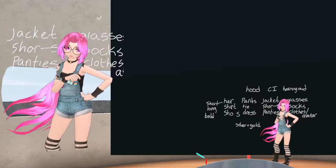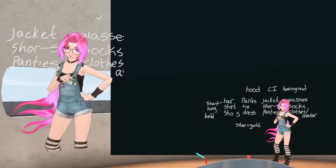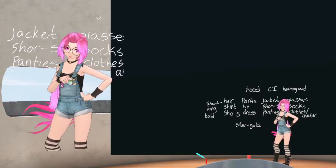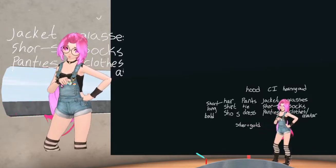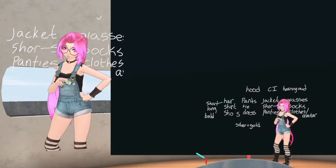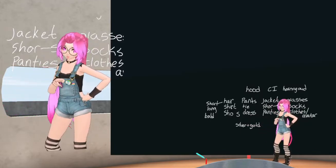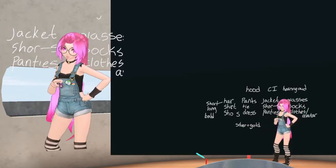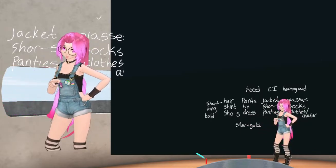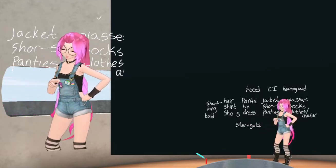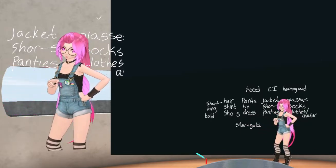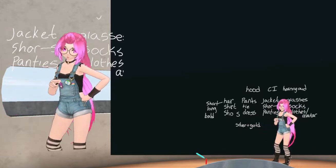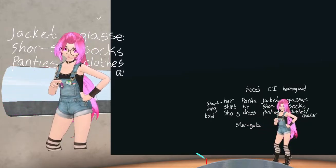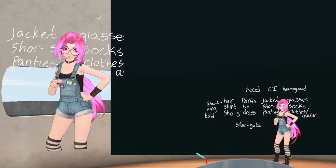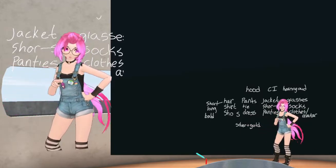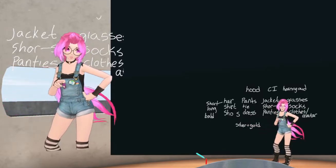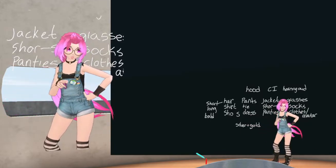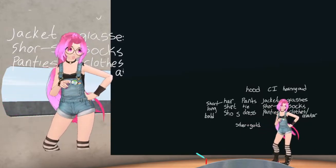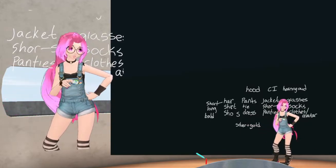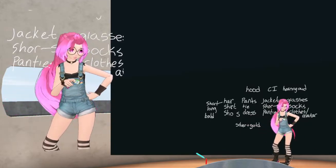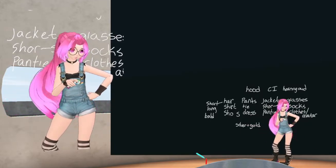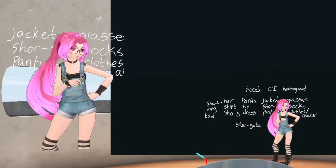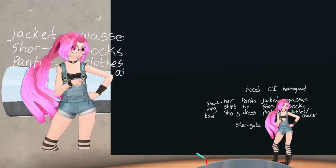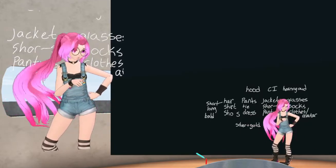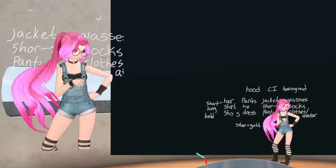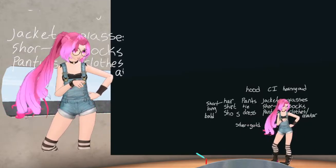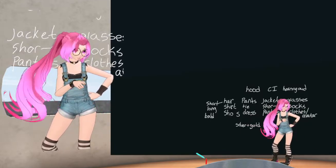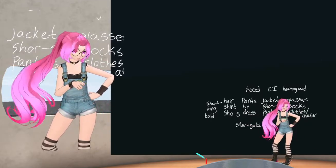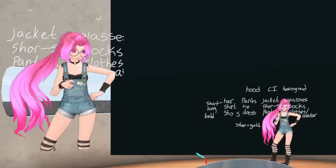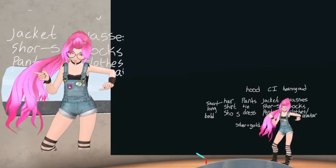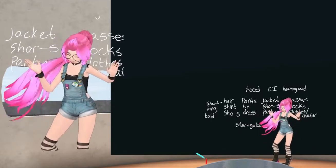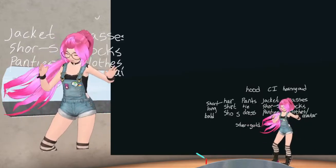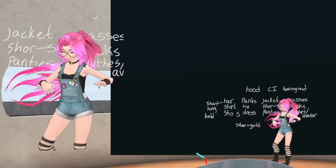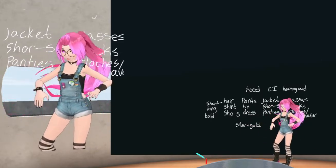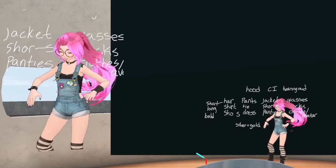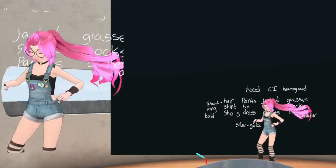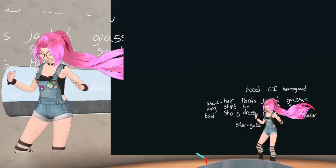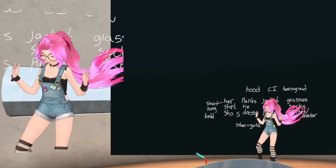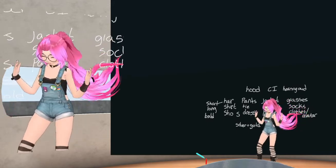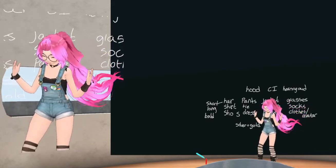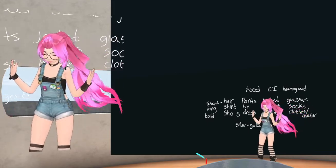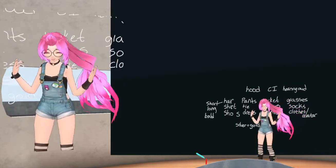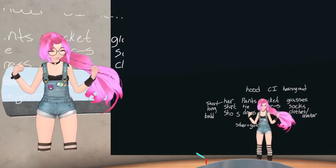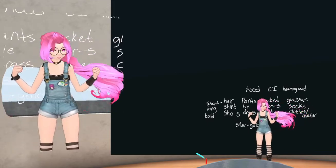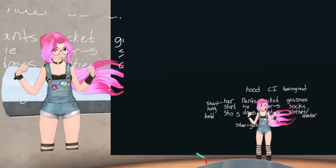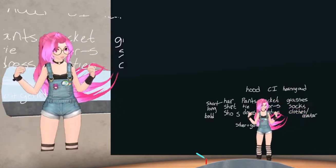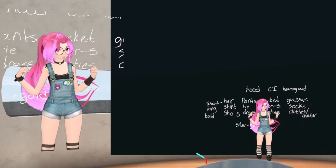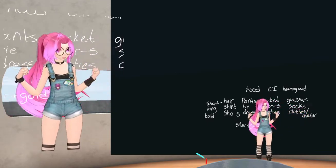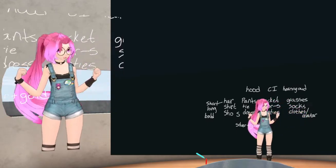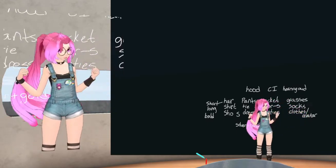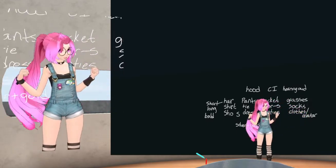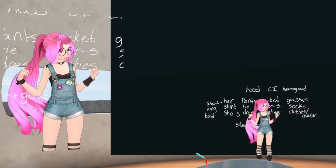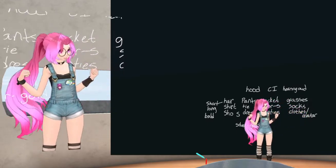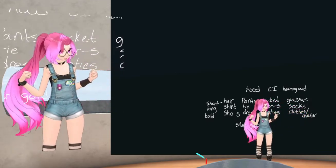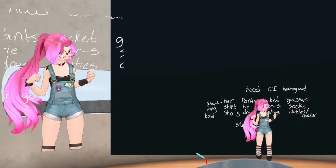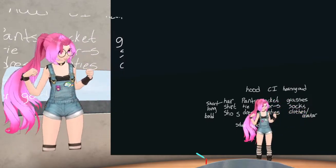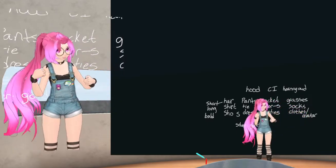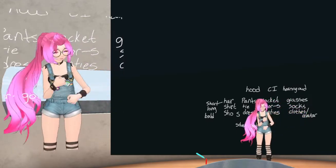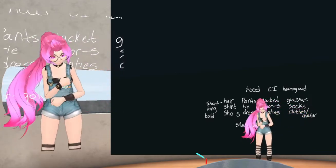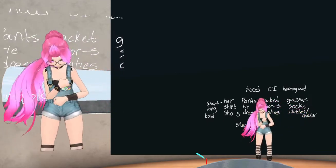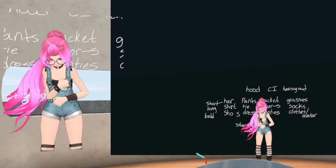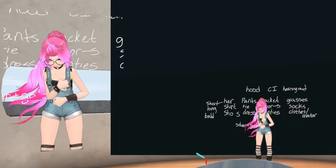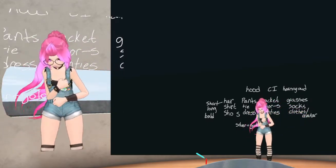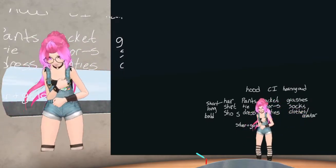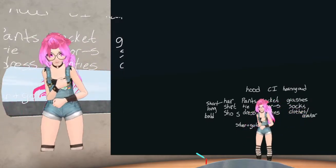guess. Just give me a guess. Give me a guess. Yes. Yep, you got it. It's easy. You're holding your jacket. How do you put your jacket